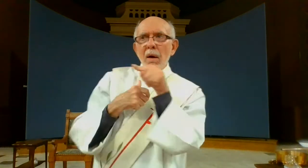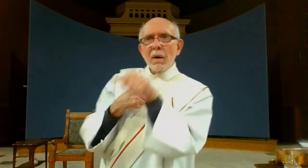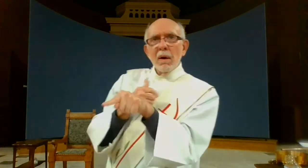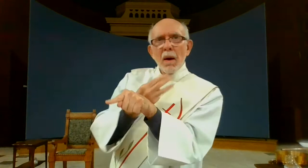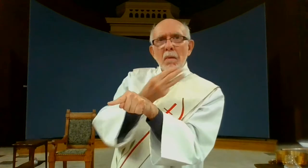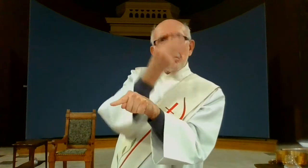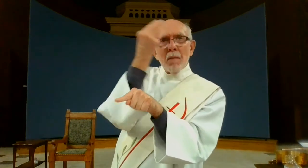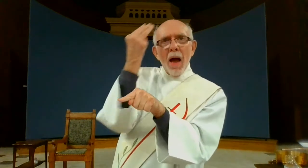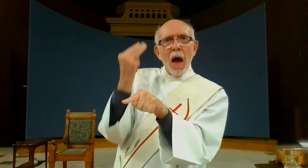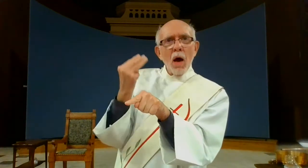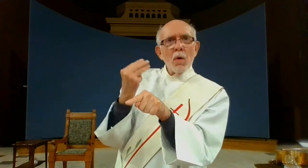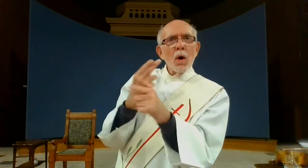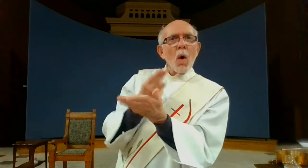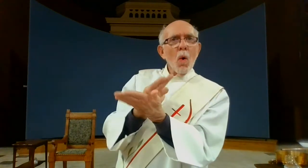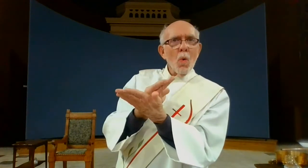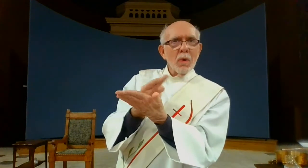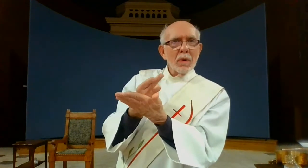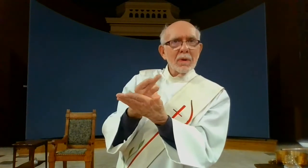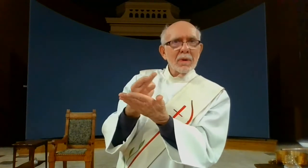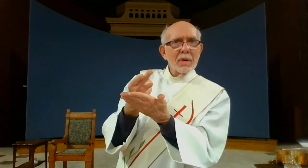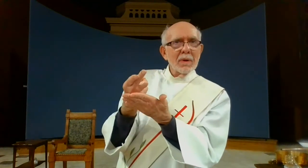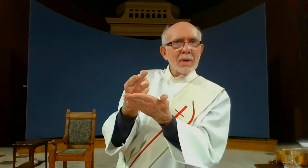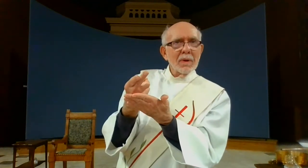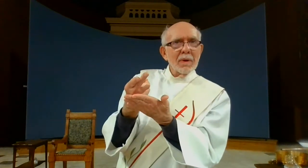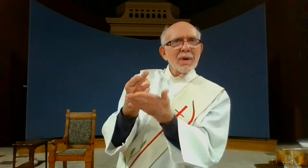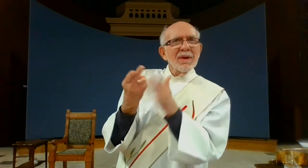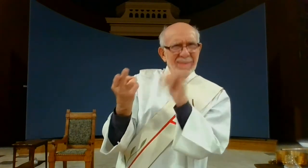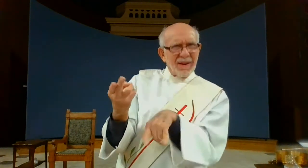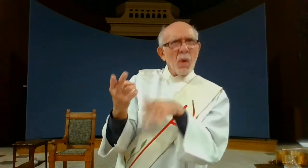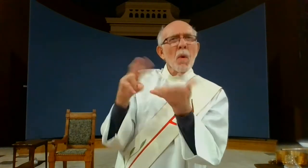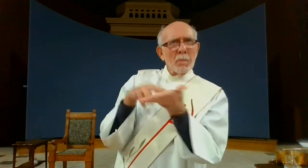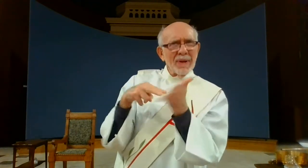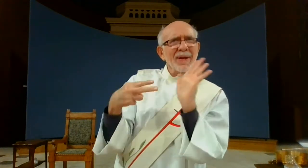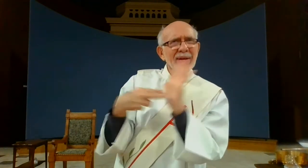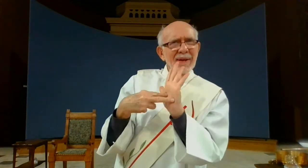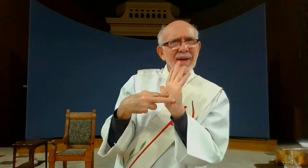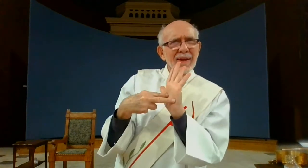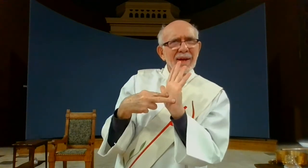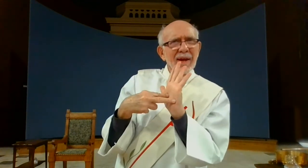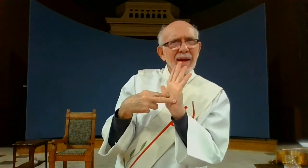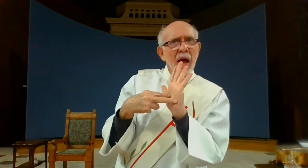Mary was holy.